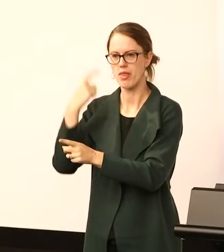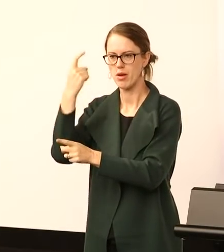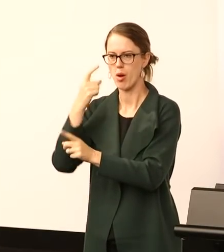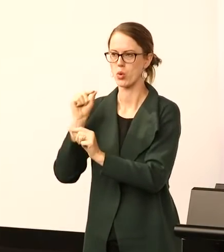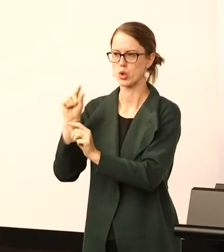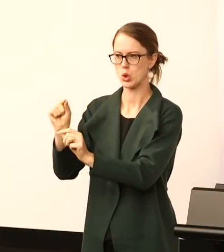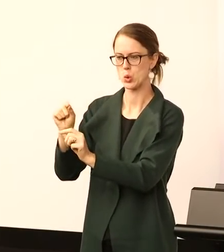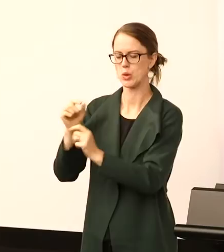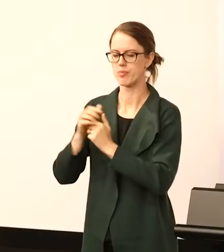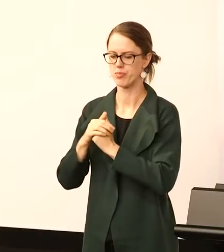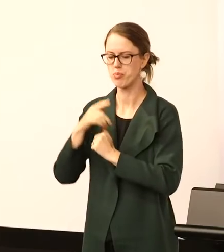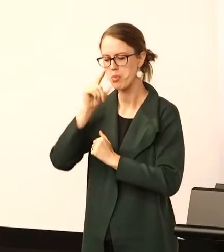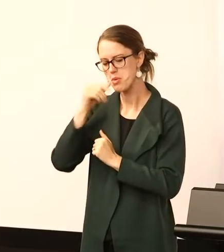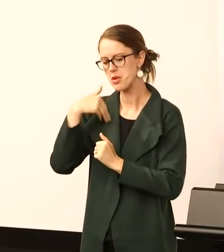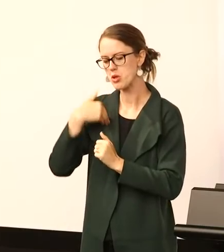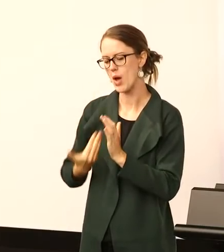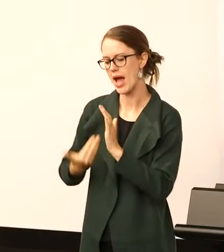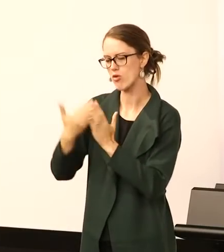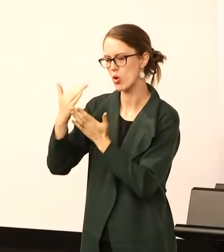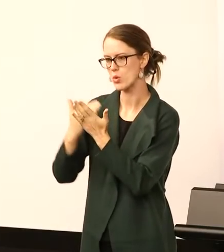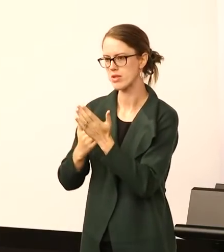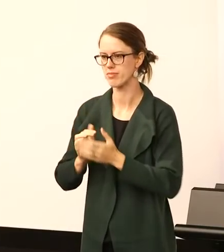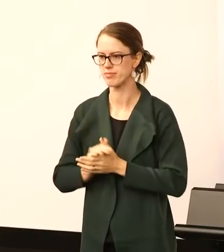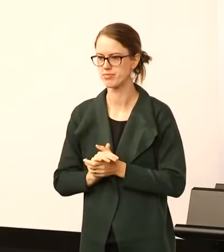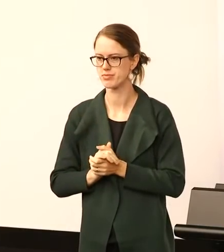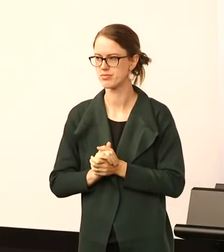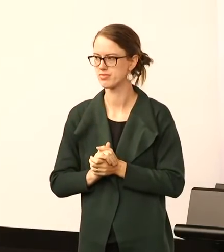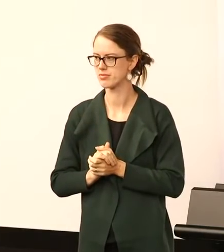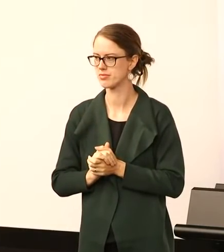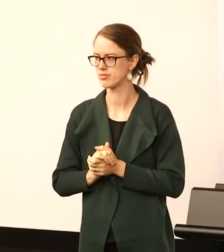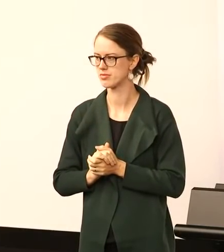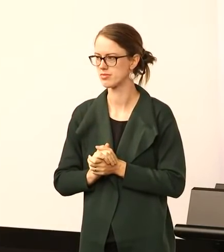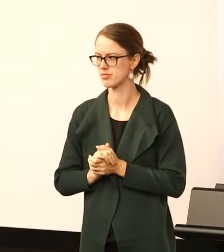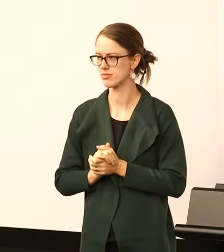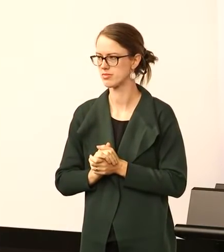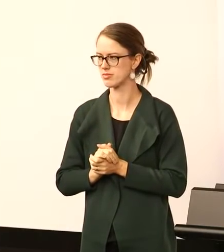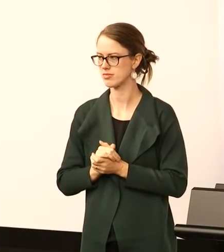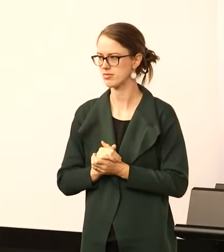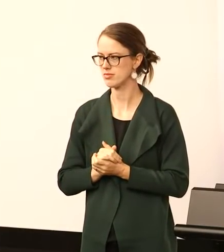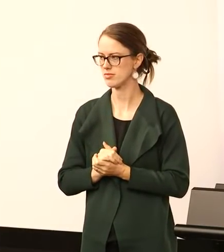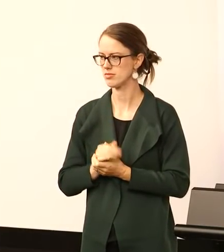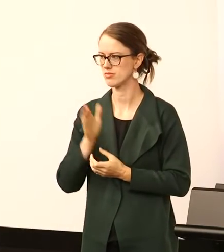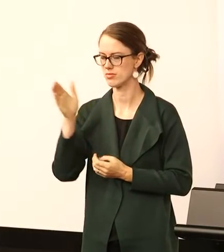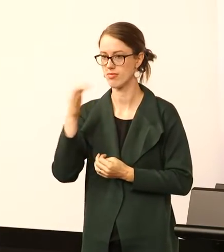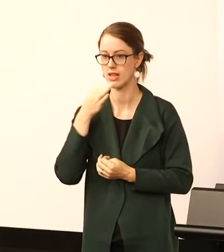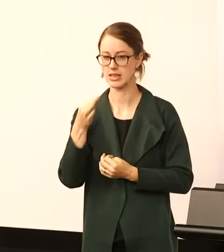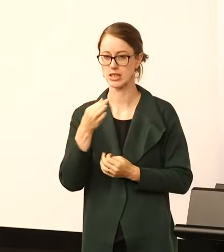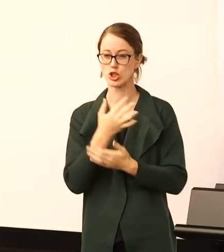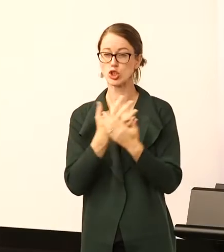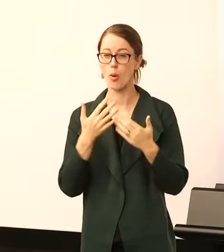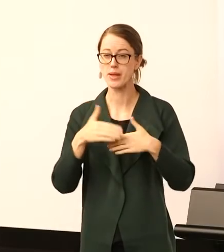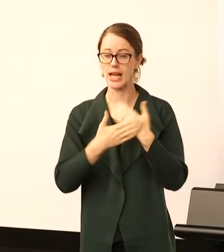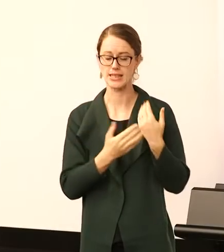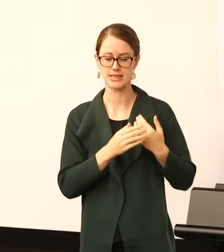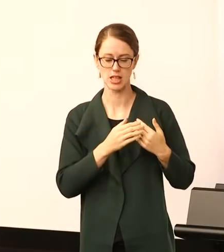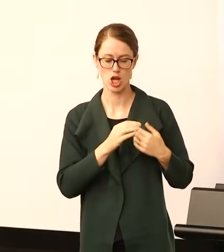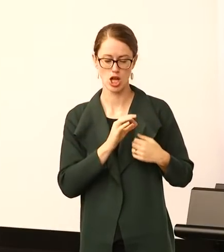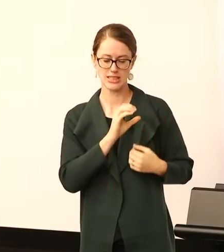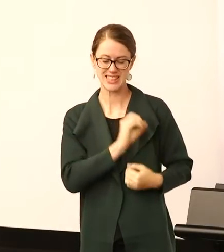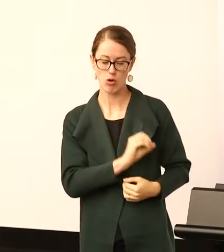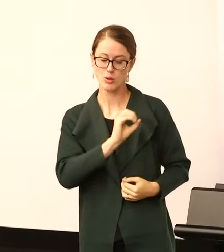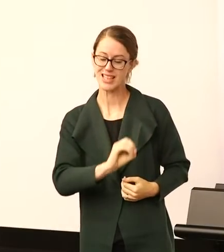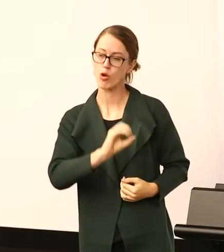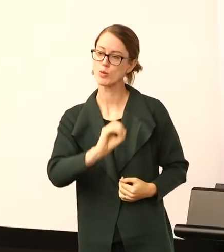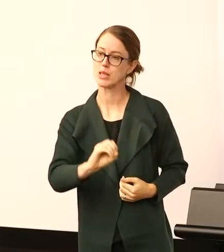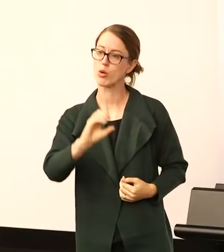measures we might need to put in place. Please. With so many days with 0 cases and so few